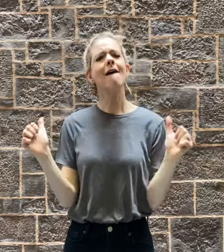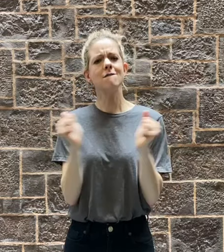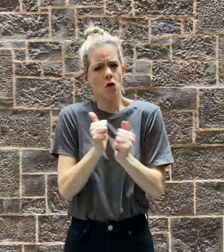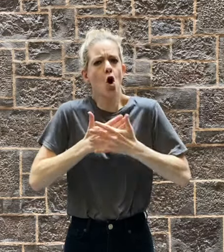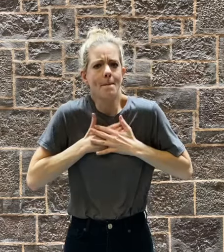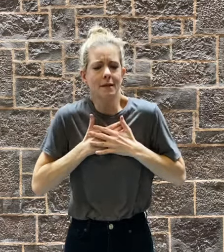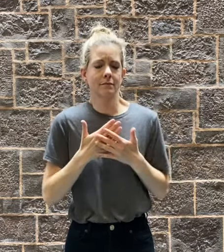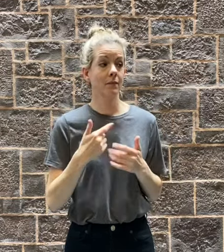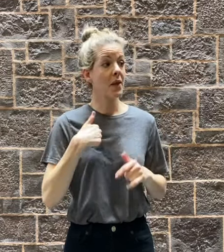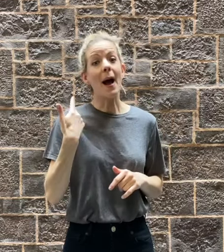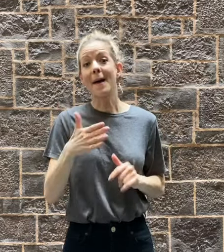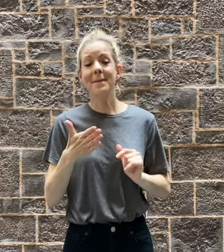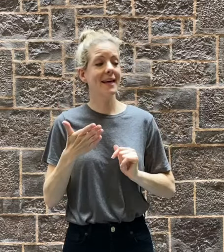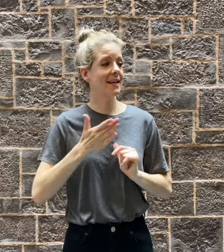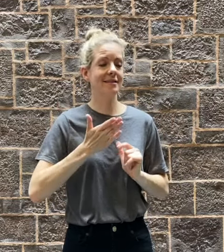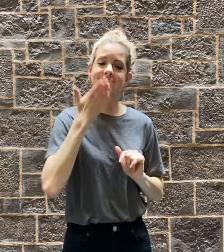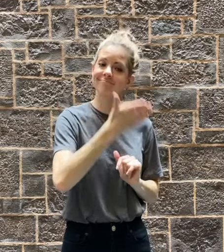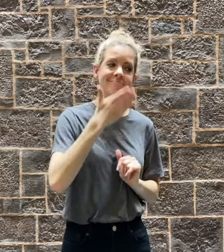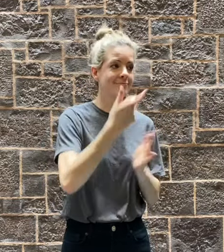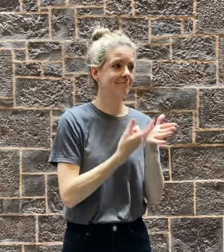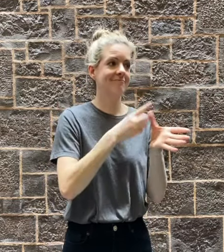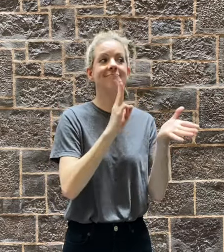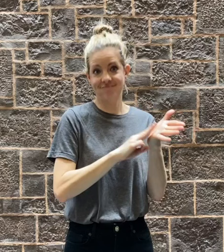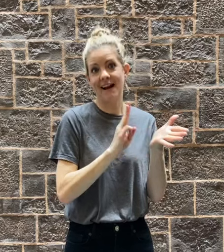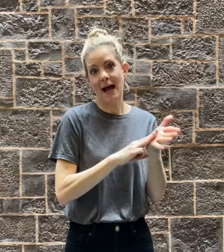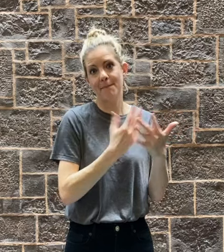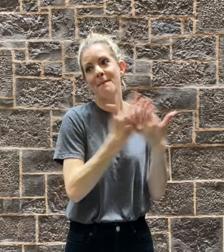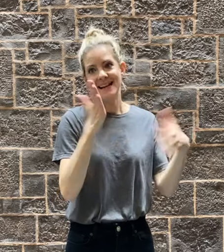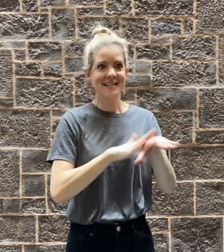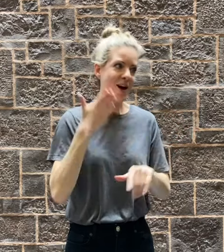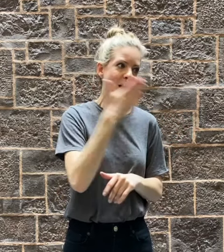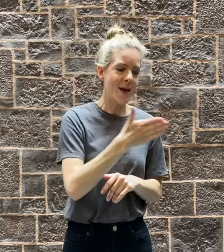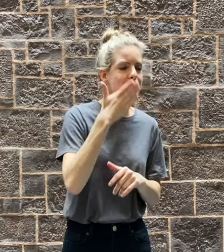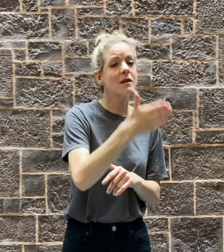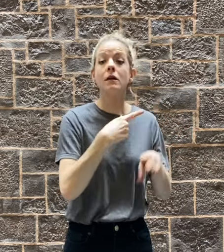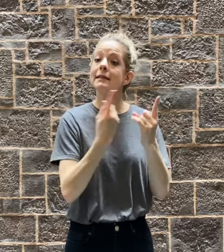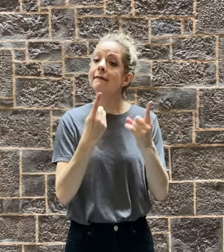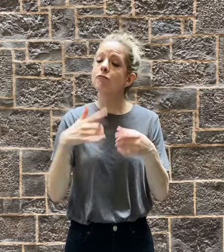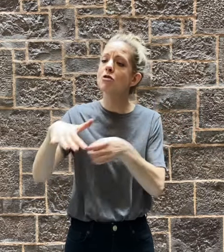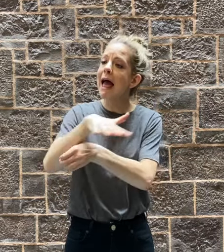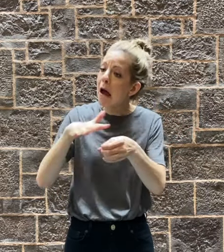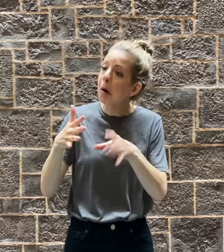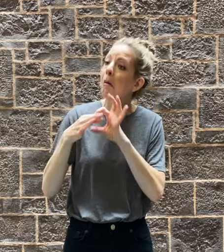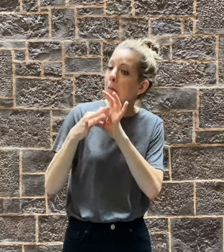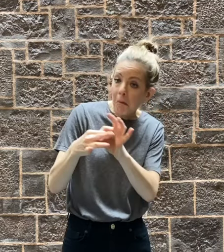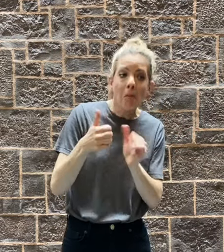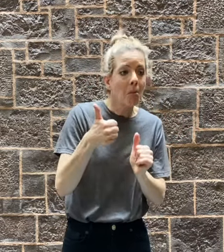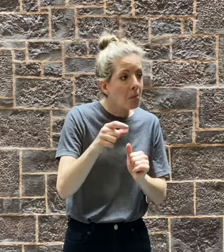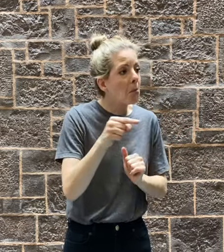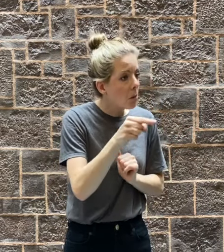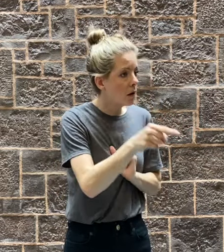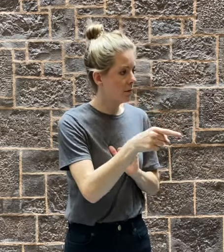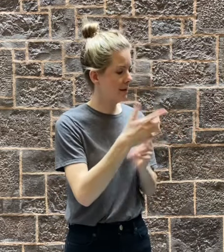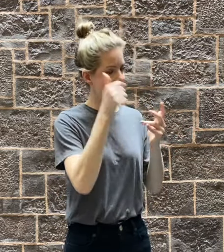lot, right? And as you walk through, there's different areas that you can feel connection with, and then knowing that there's going to be something here that